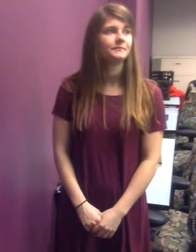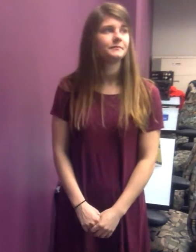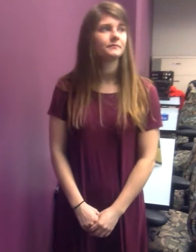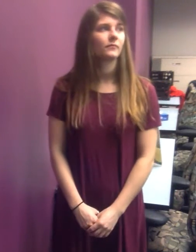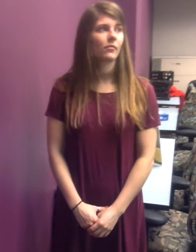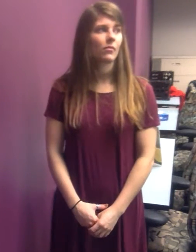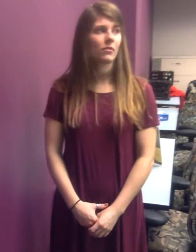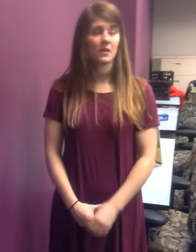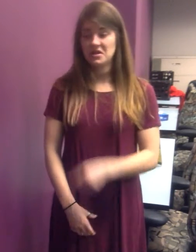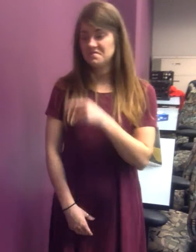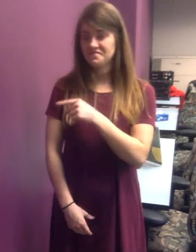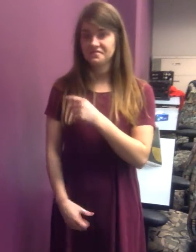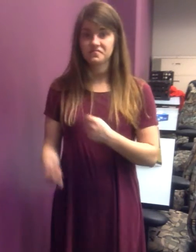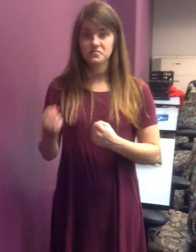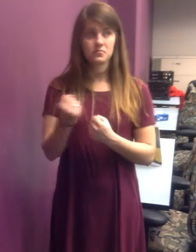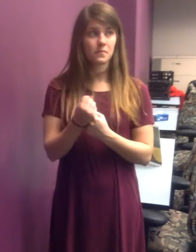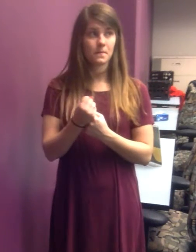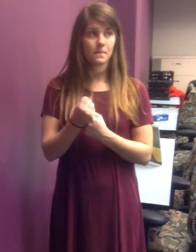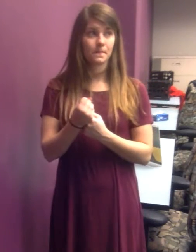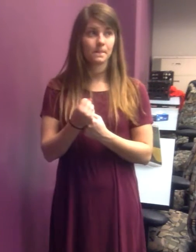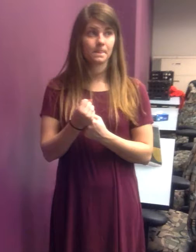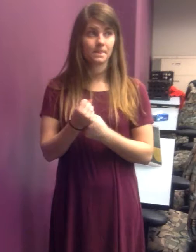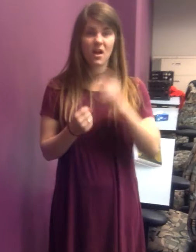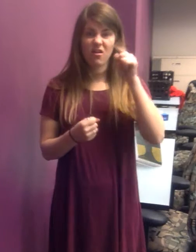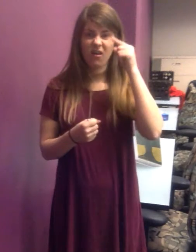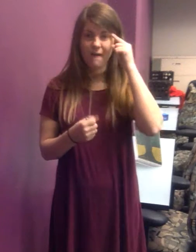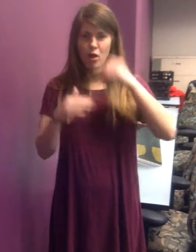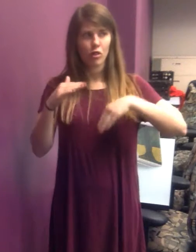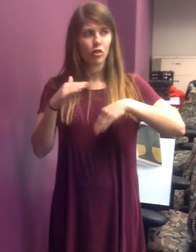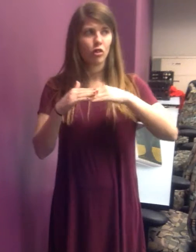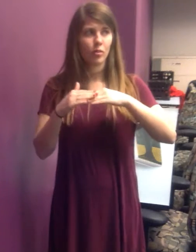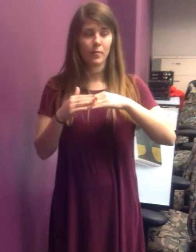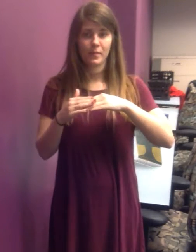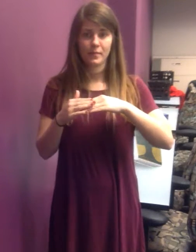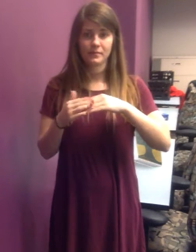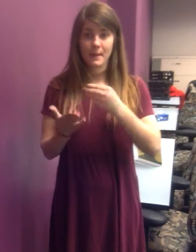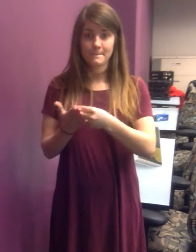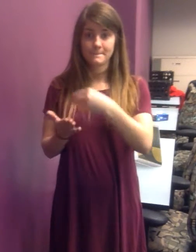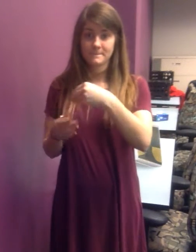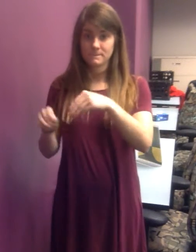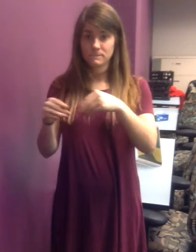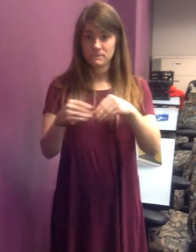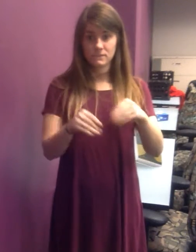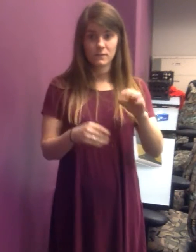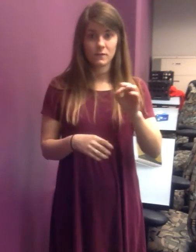who wish to safeguard their charitable intent. So you see this shift from attributable funding